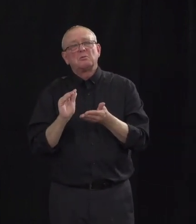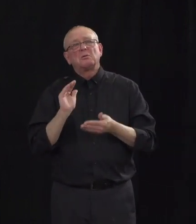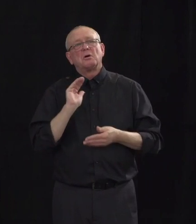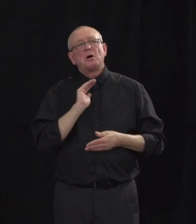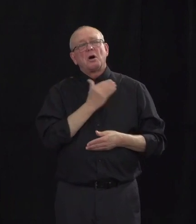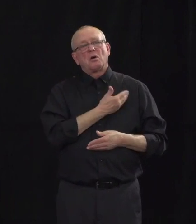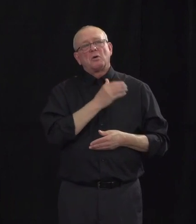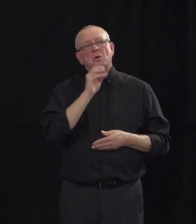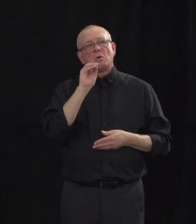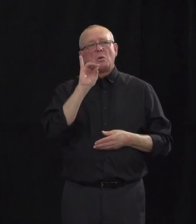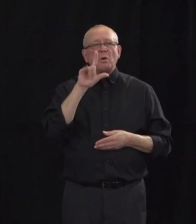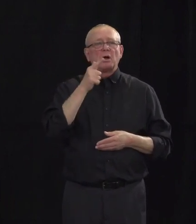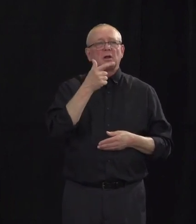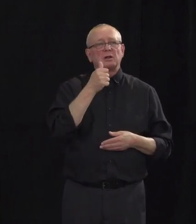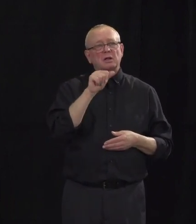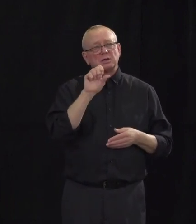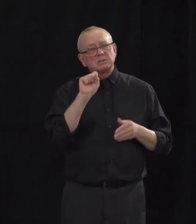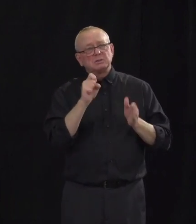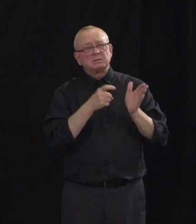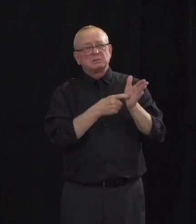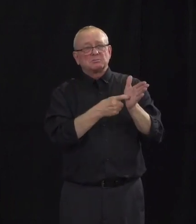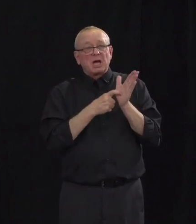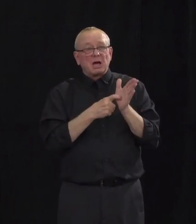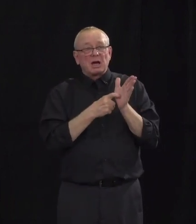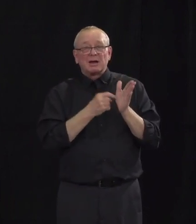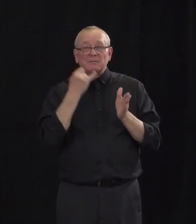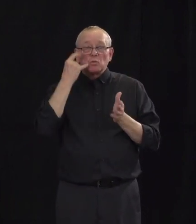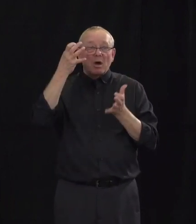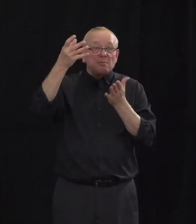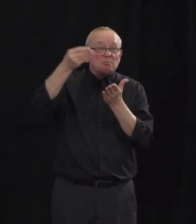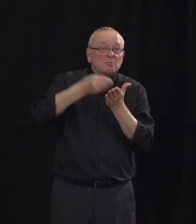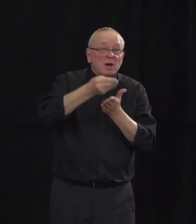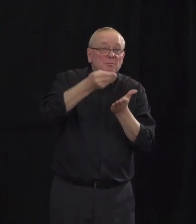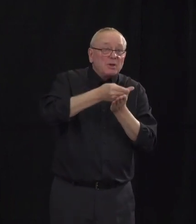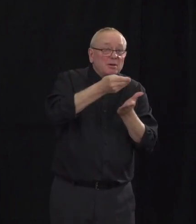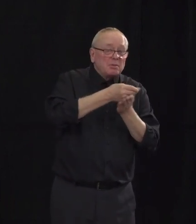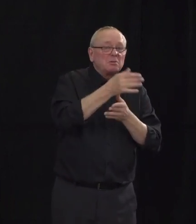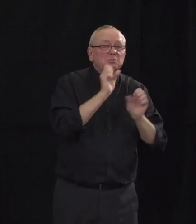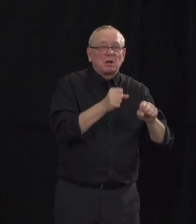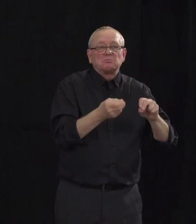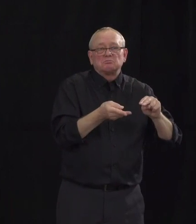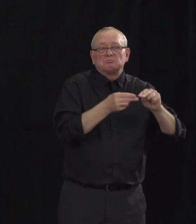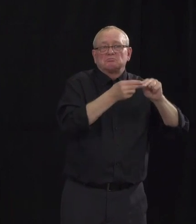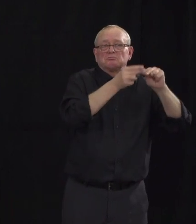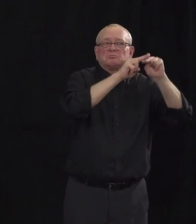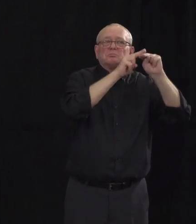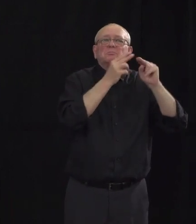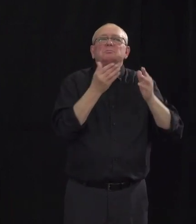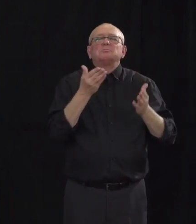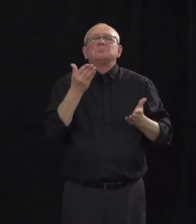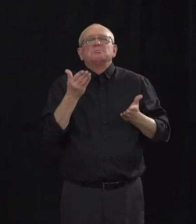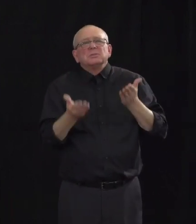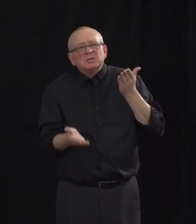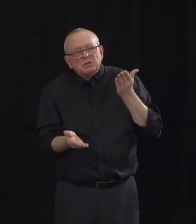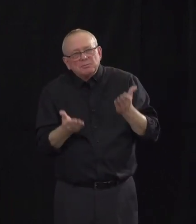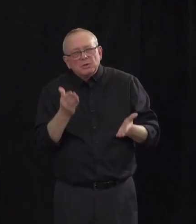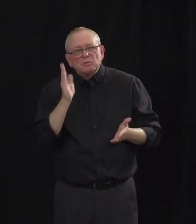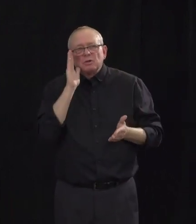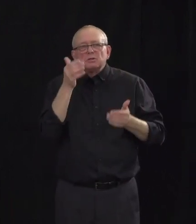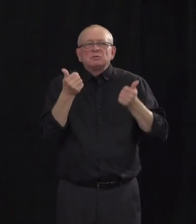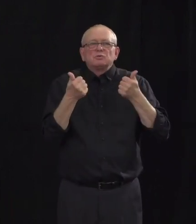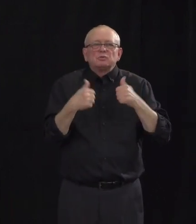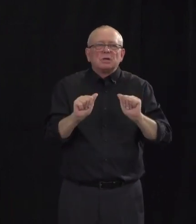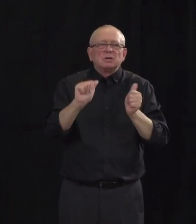in the future we may want to pursue something like a coordinated approach to curtailment of production across North